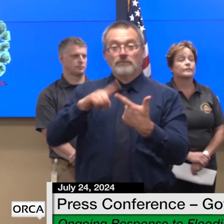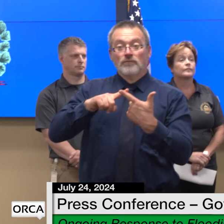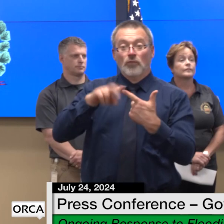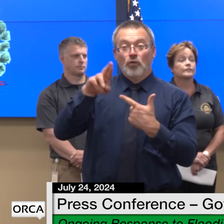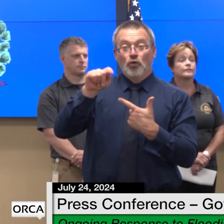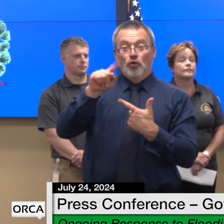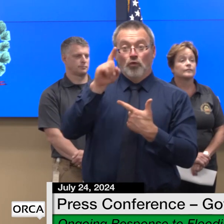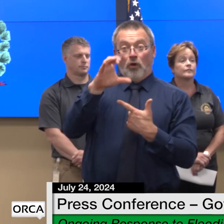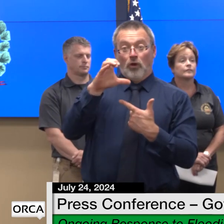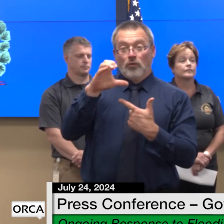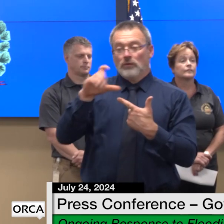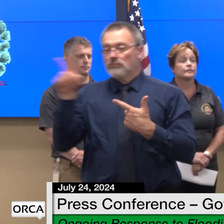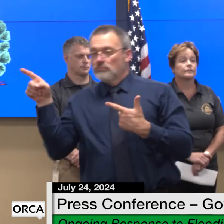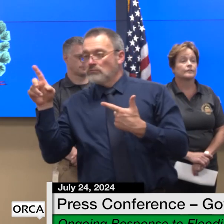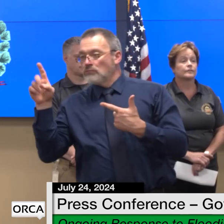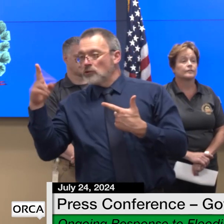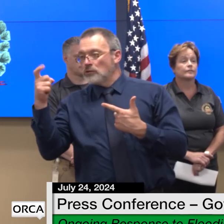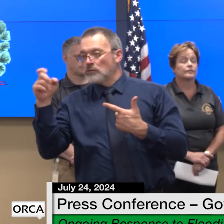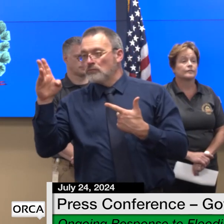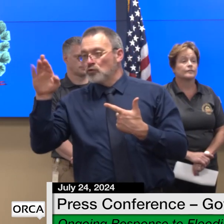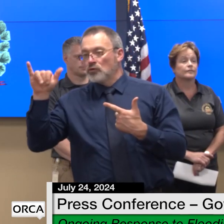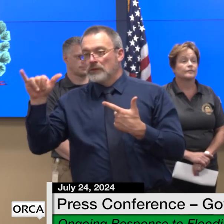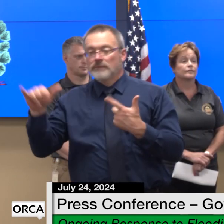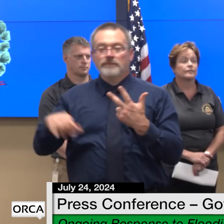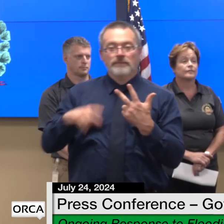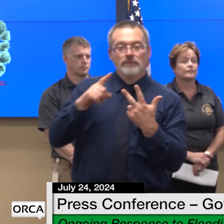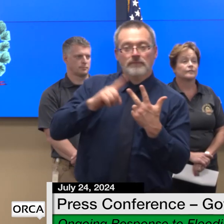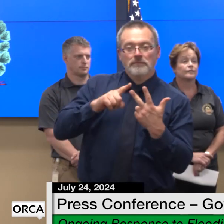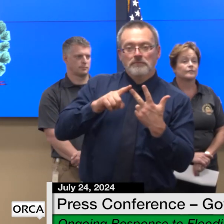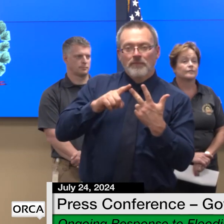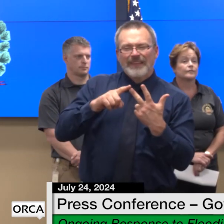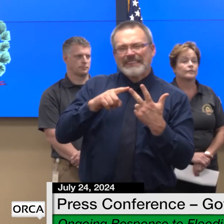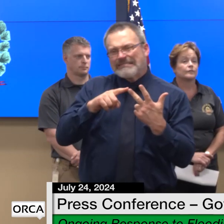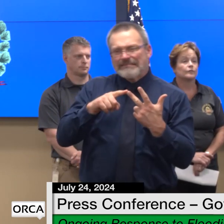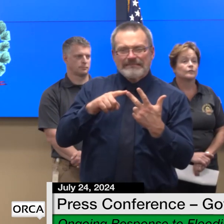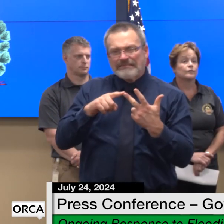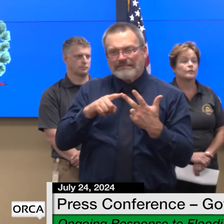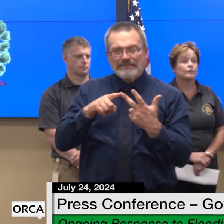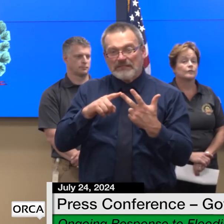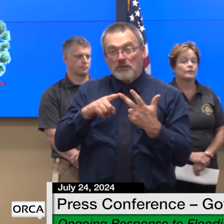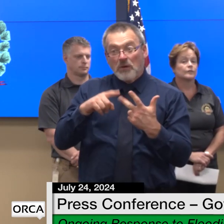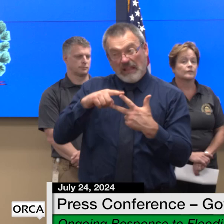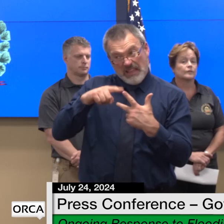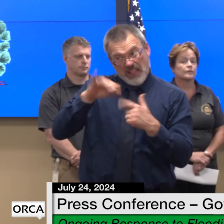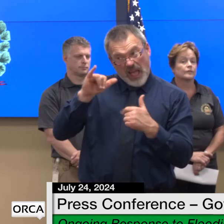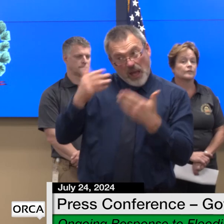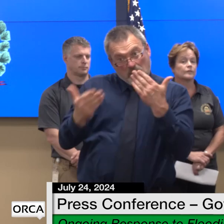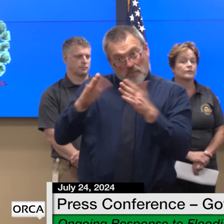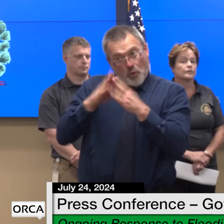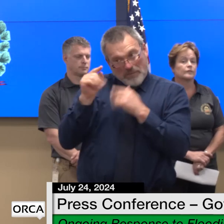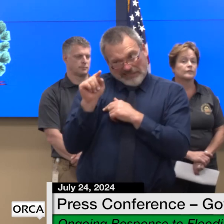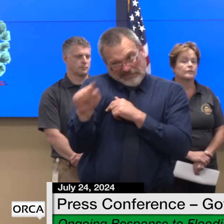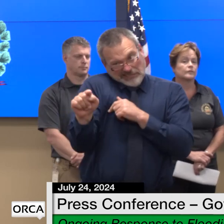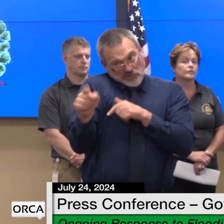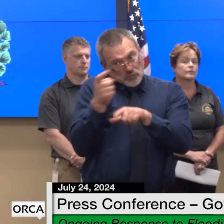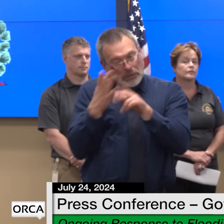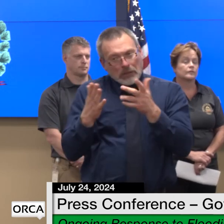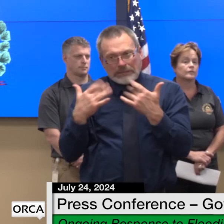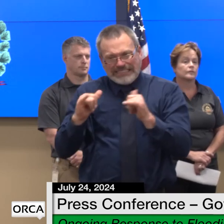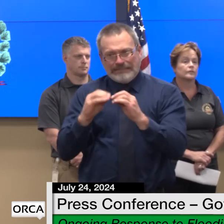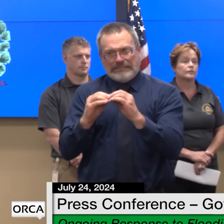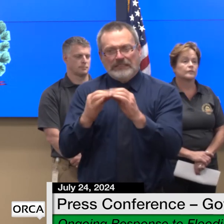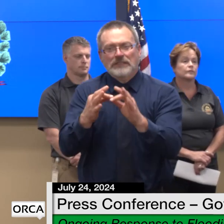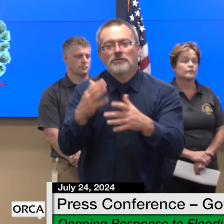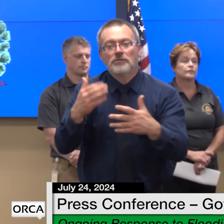in Duxbury, with the possibility of that one being opened toward the end of the weekend, and Route 2